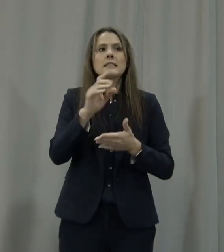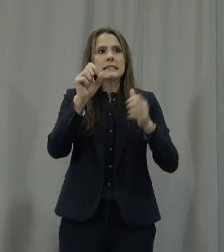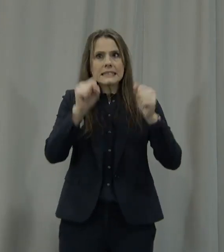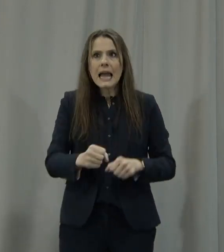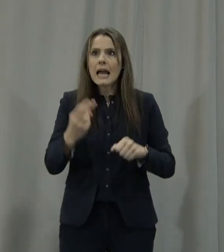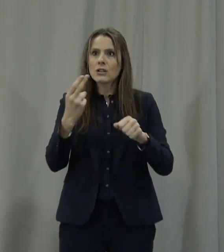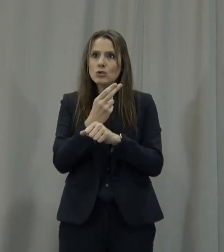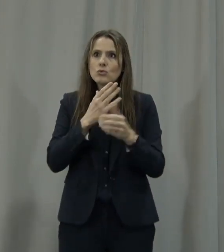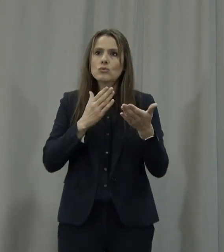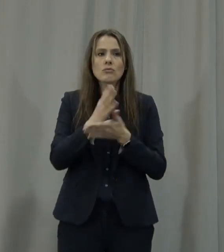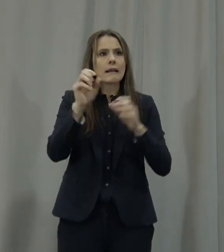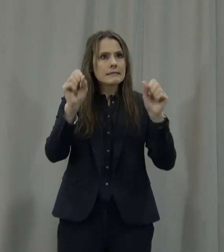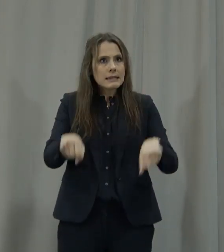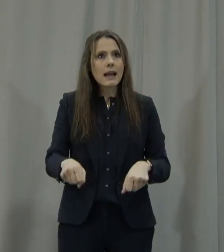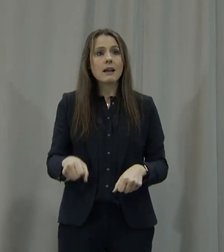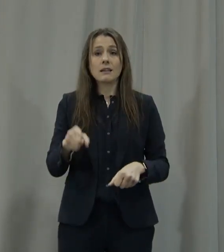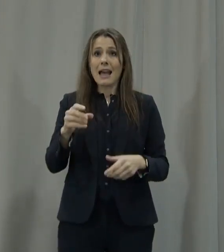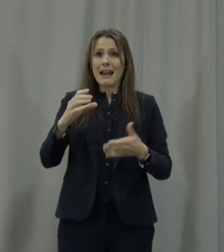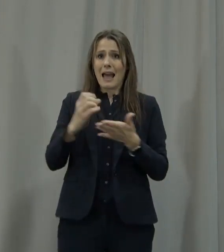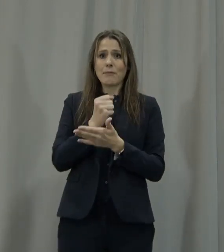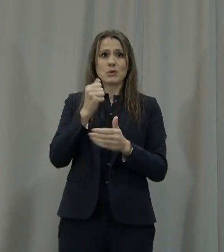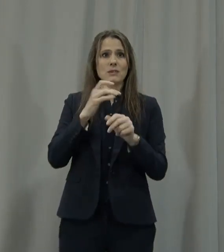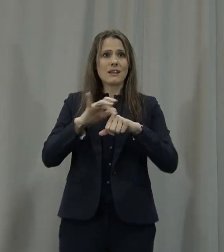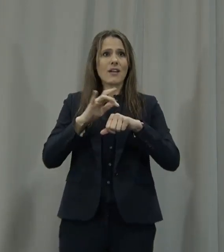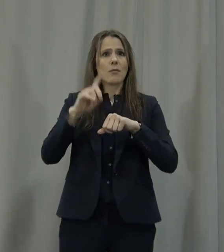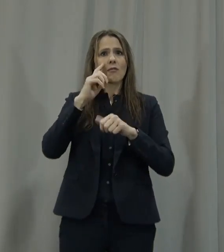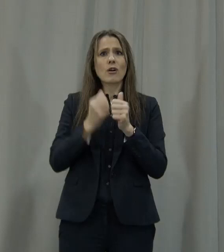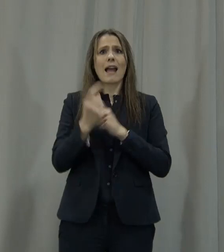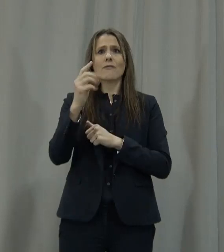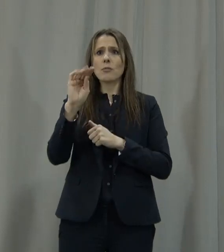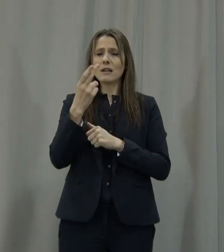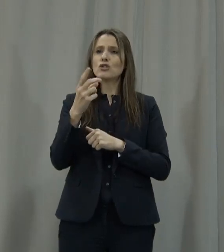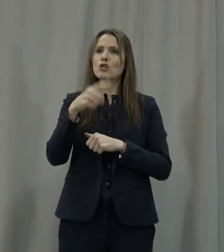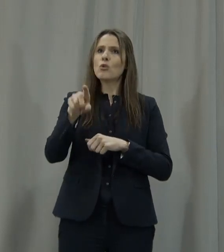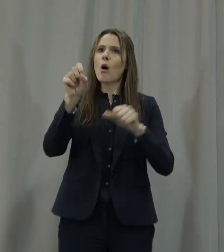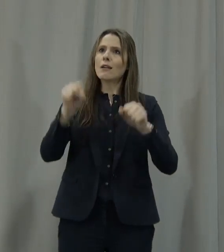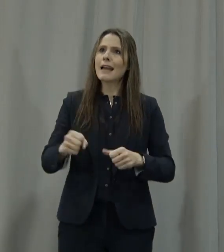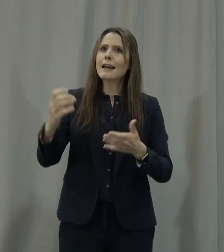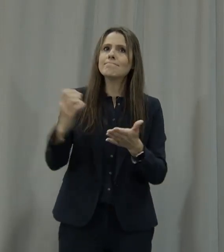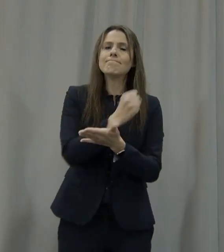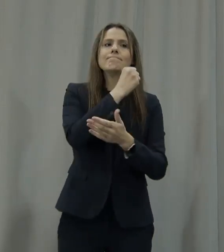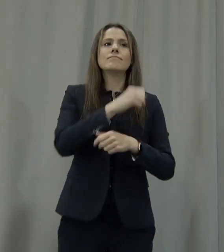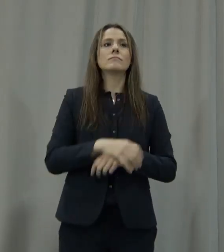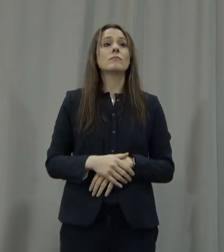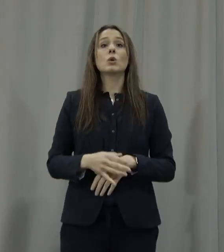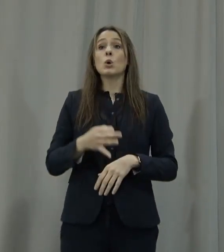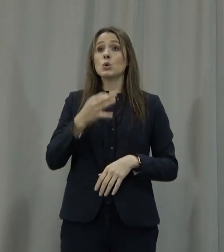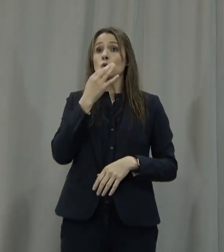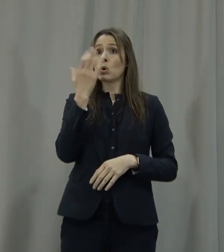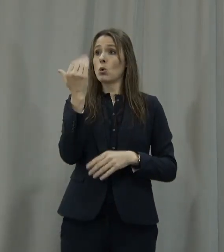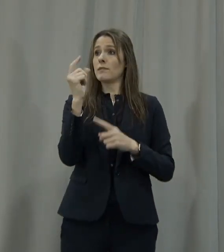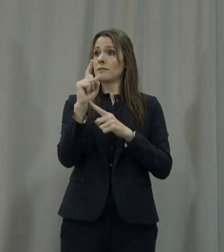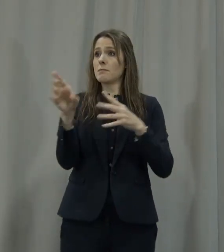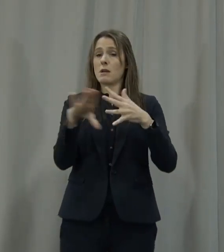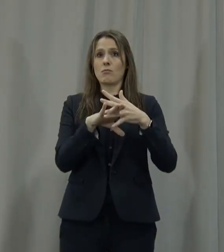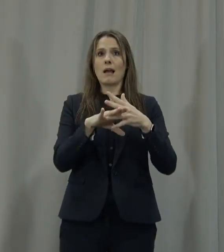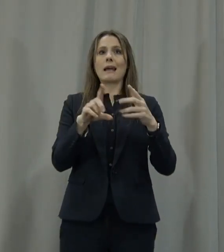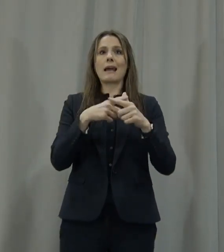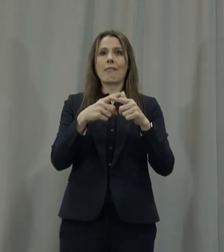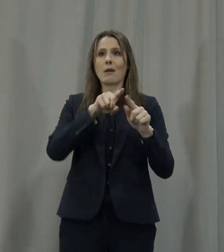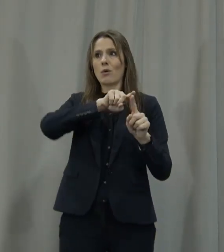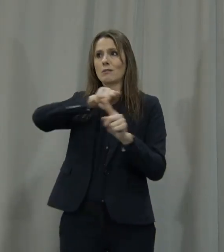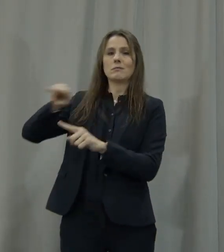the opportunities that are available to everyone in this state. We're about to take a 15-minute break before we move into the